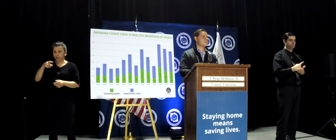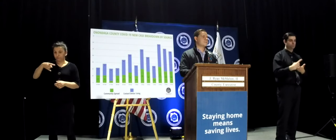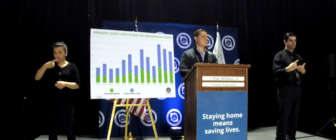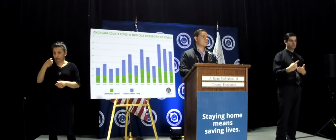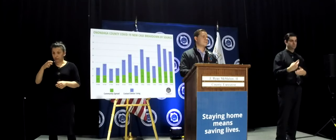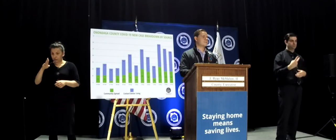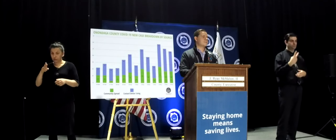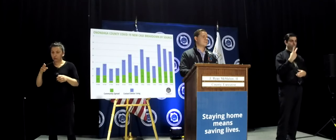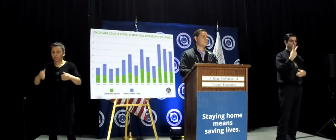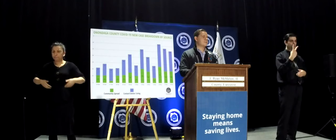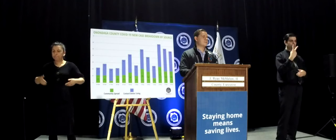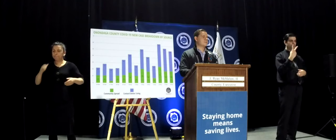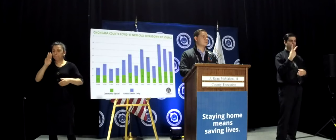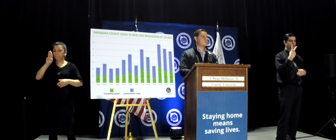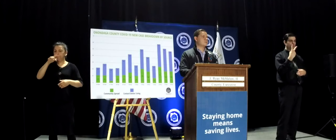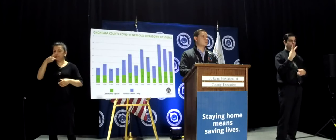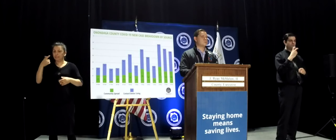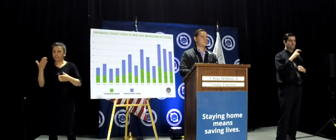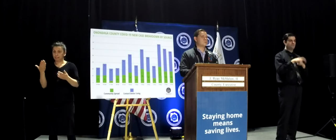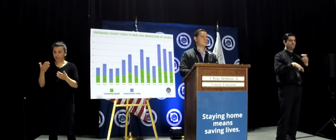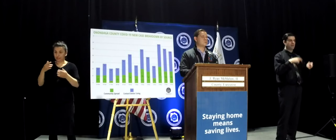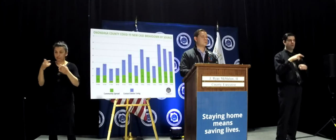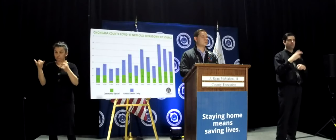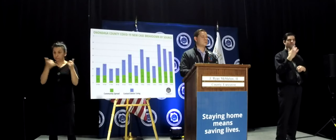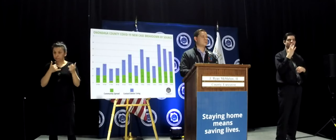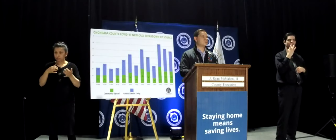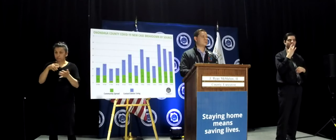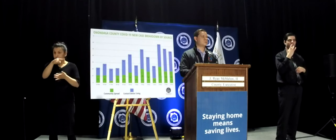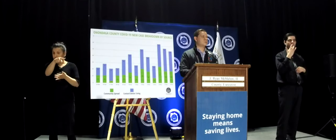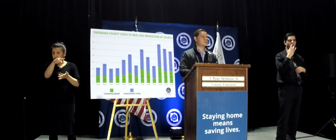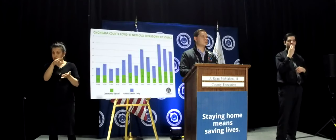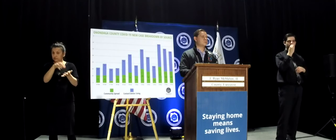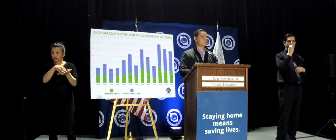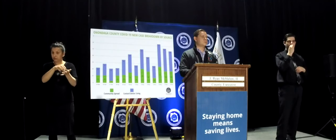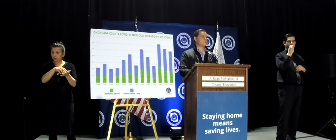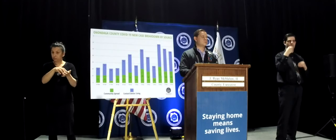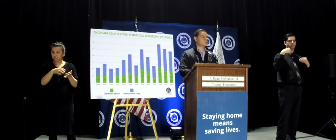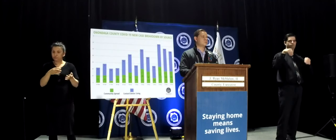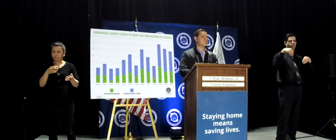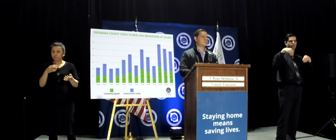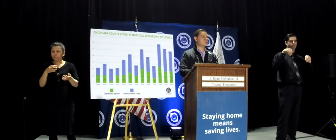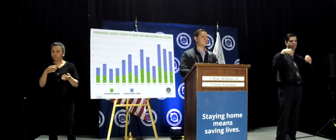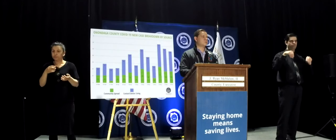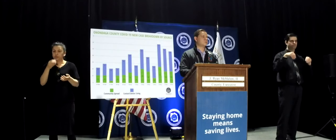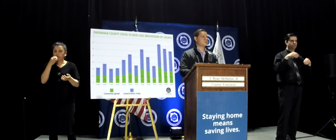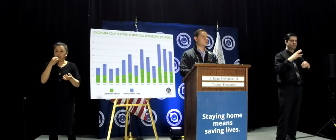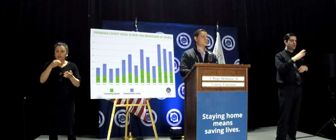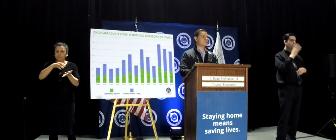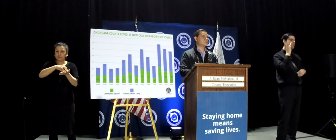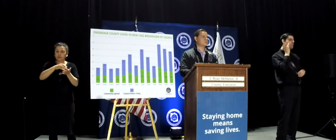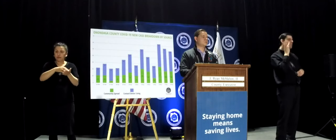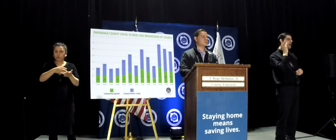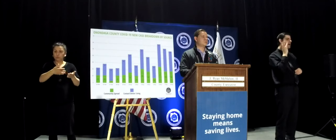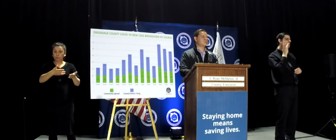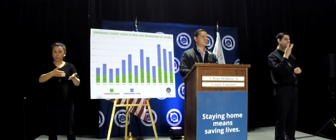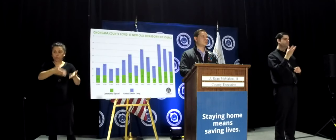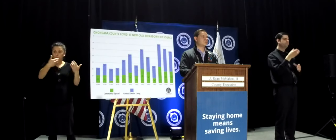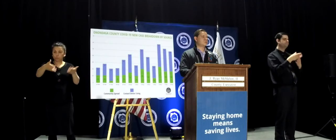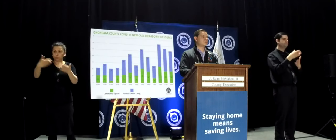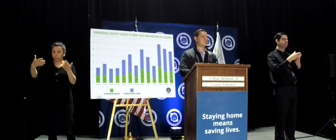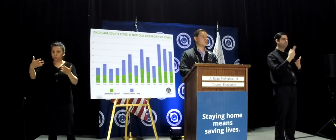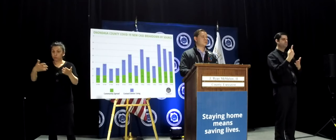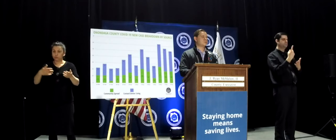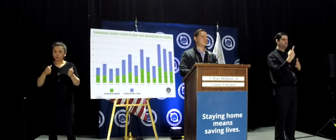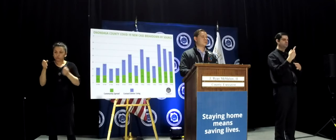over wine slushies being there and, kind of waiting in your car? I don't know if there's going to be police enforcement